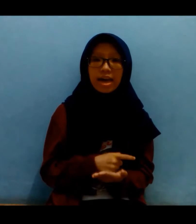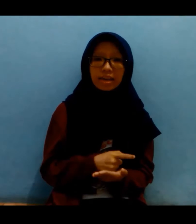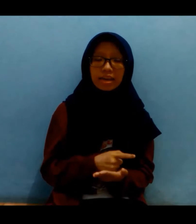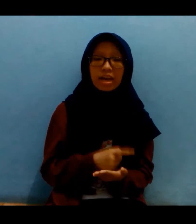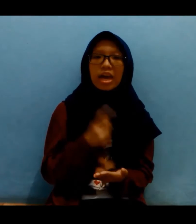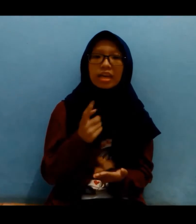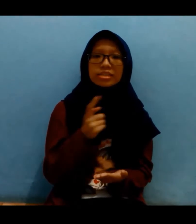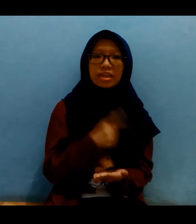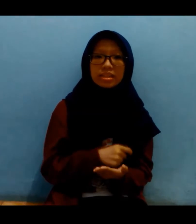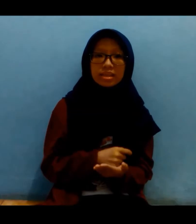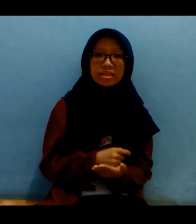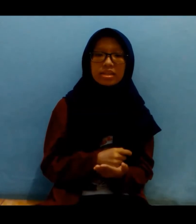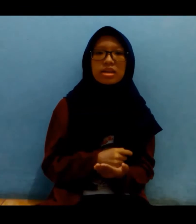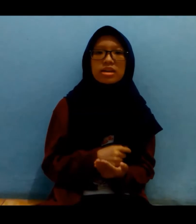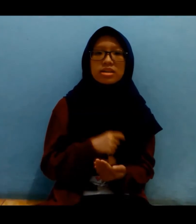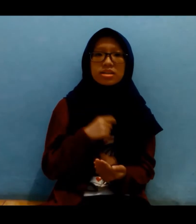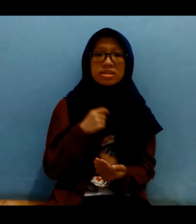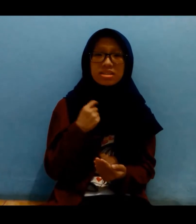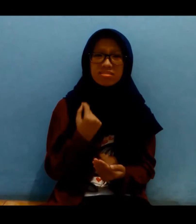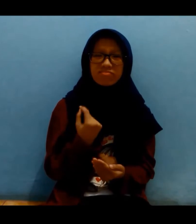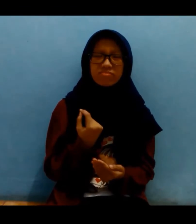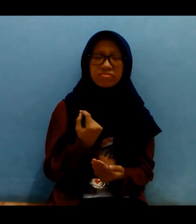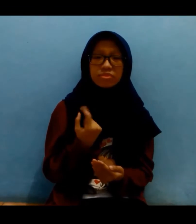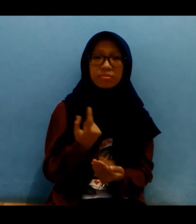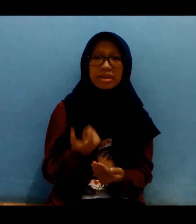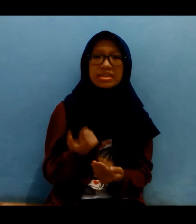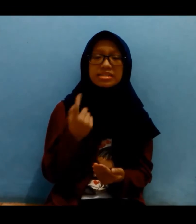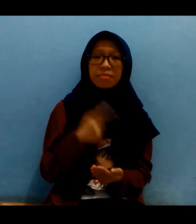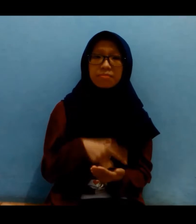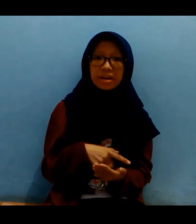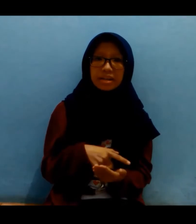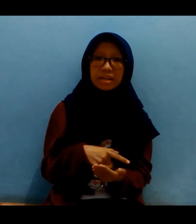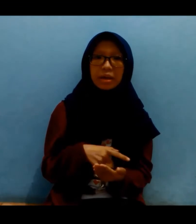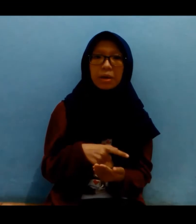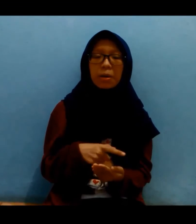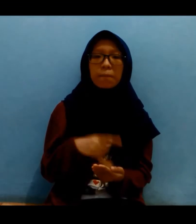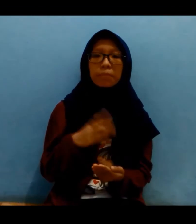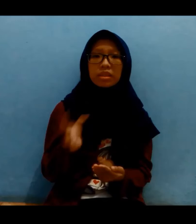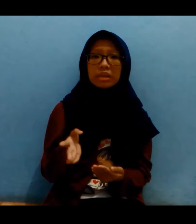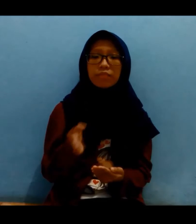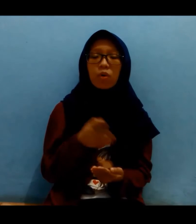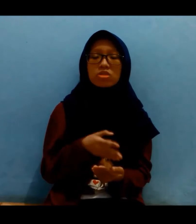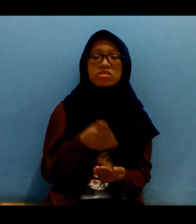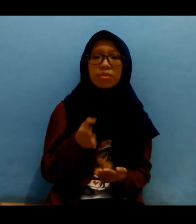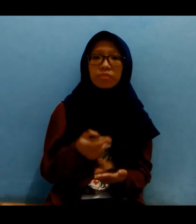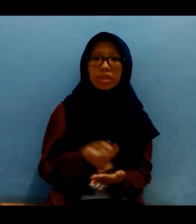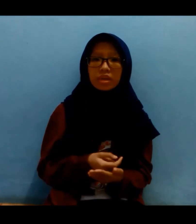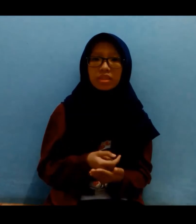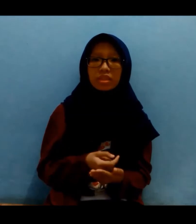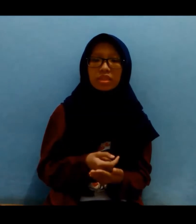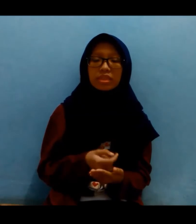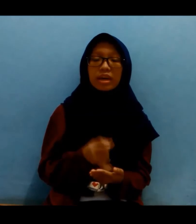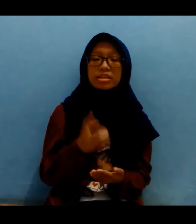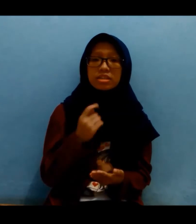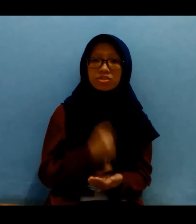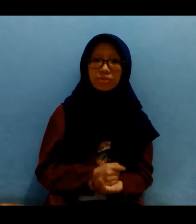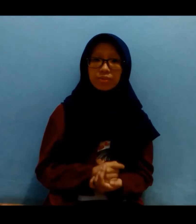act intended to make somebody believe on something that isn't true.